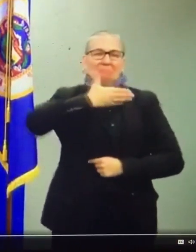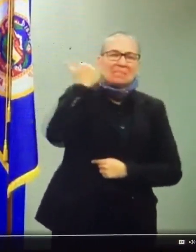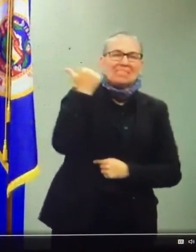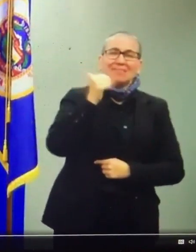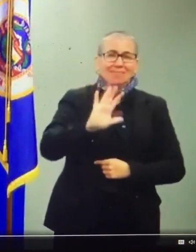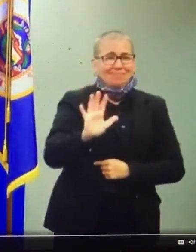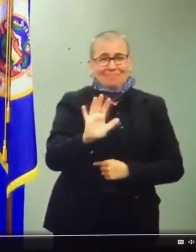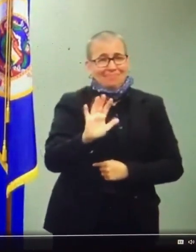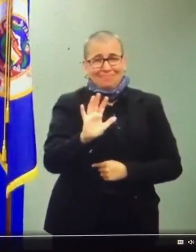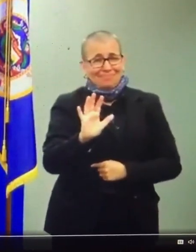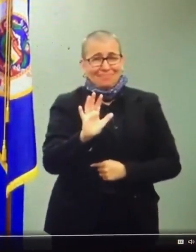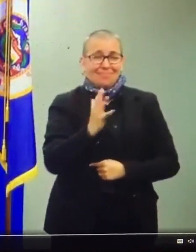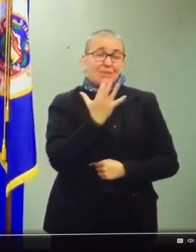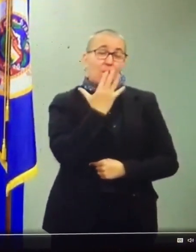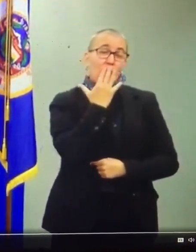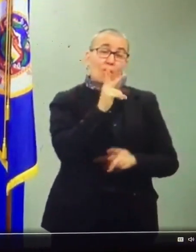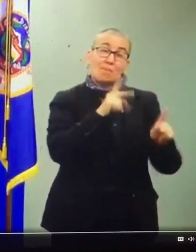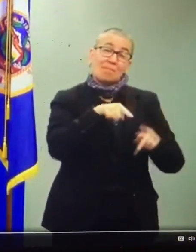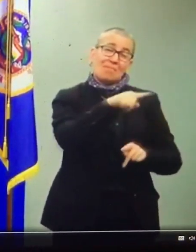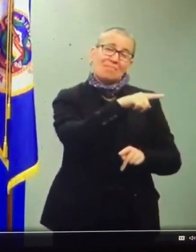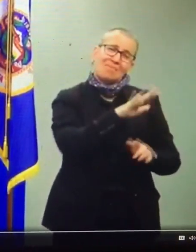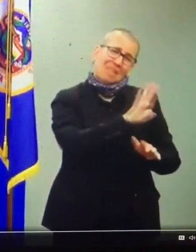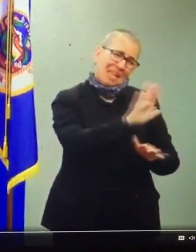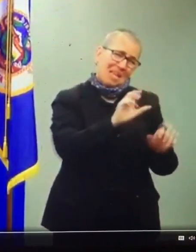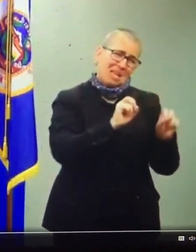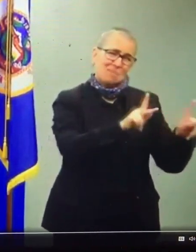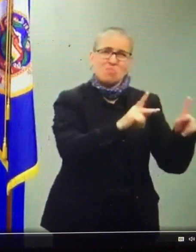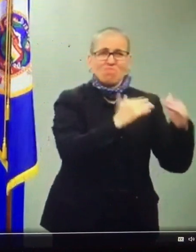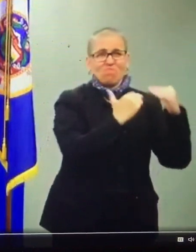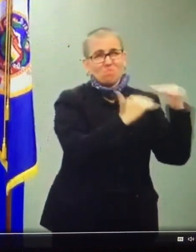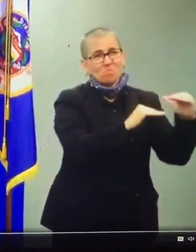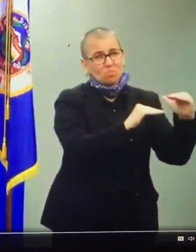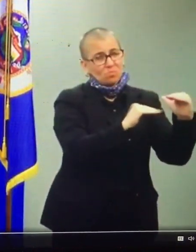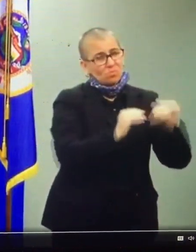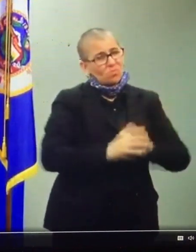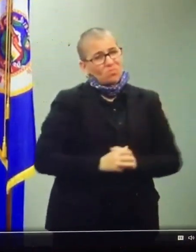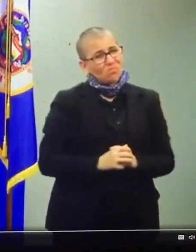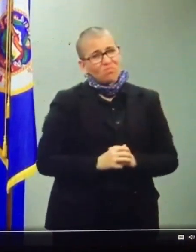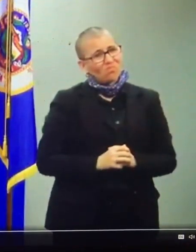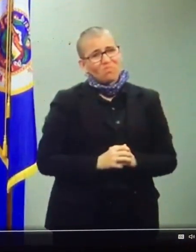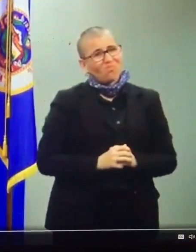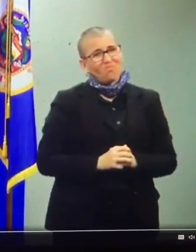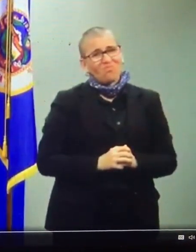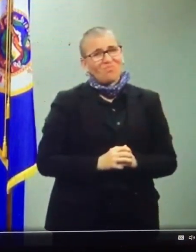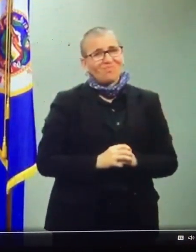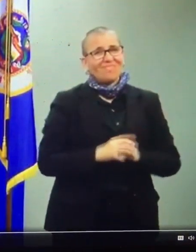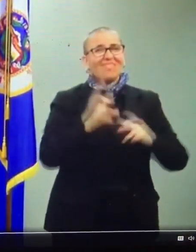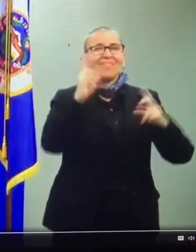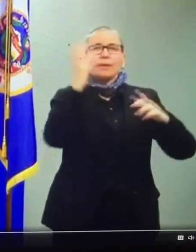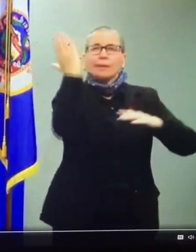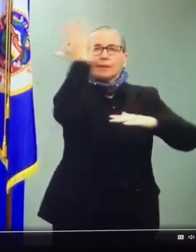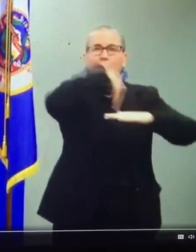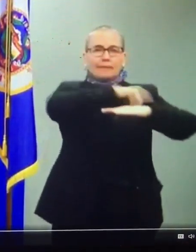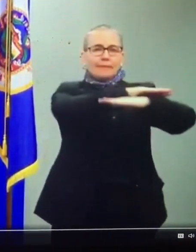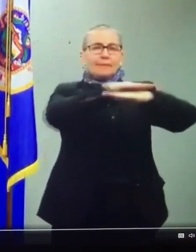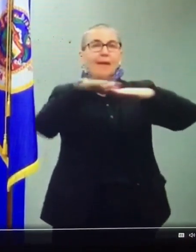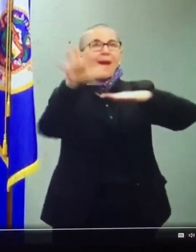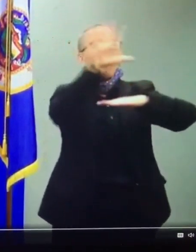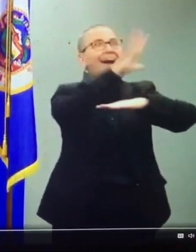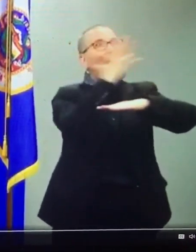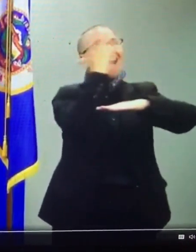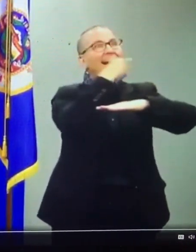And that will man itself in things that are the small hidden racisms. It'll manifest itself in